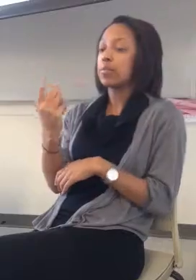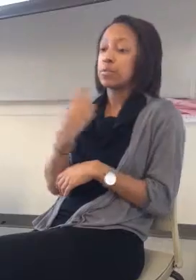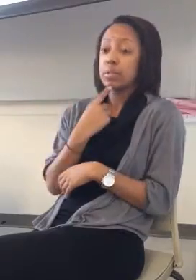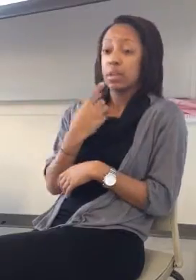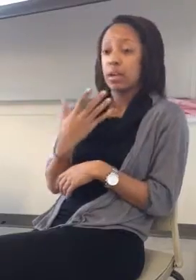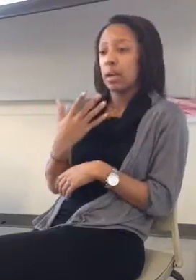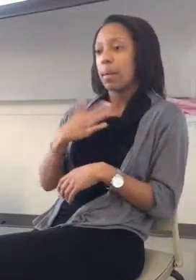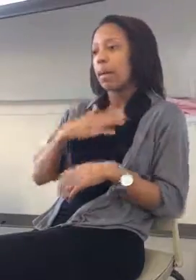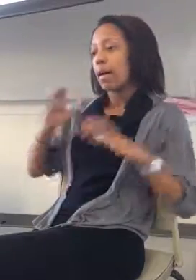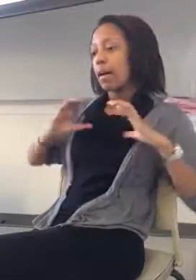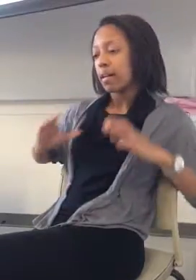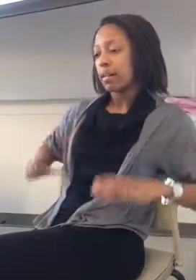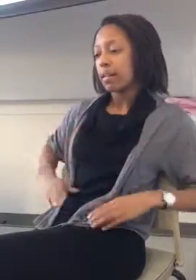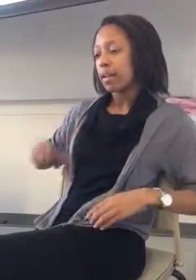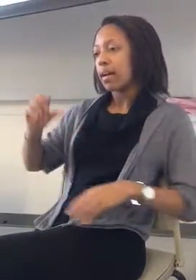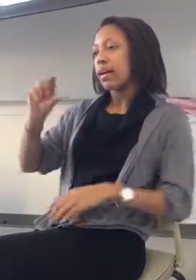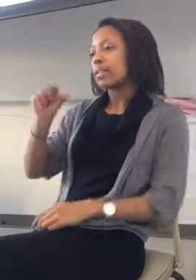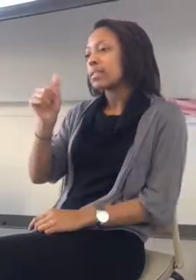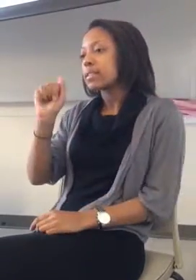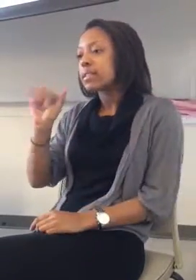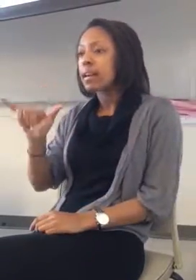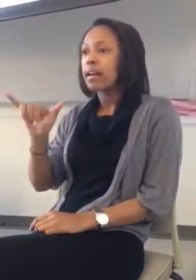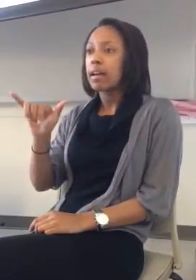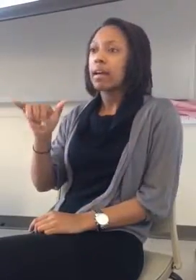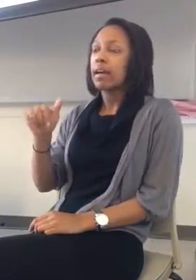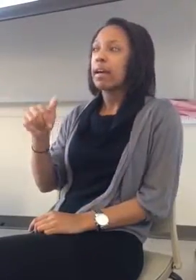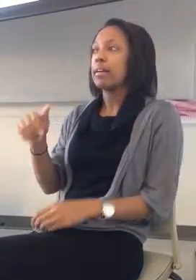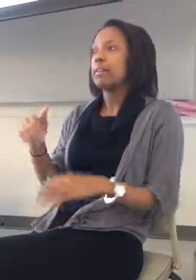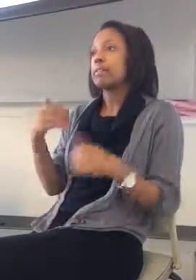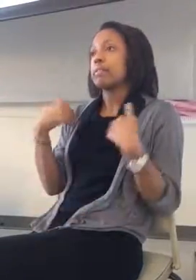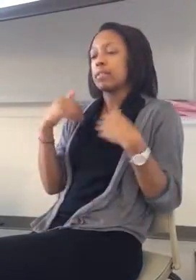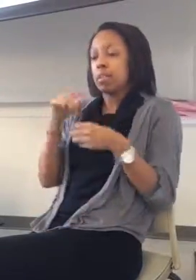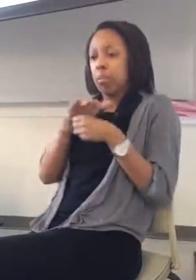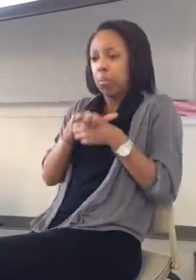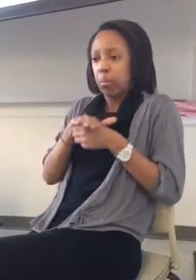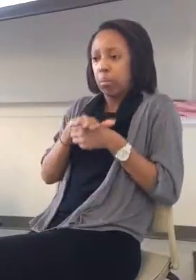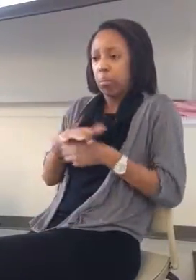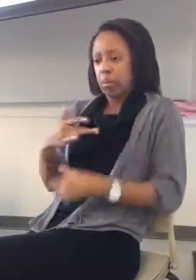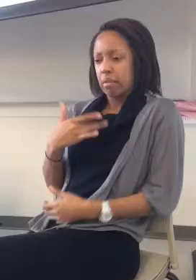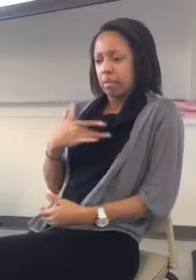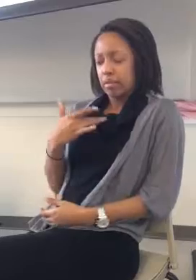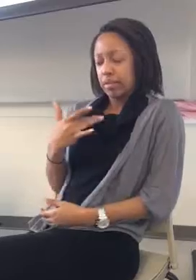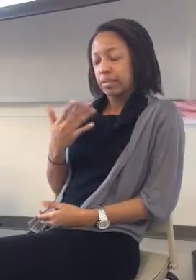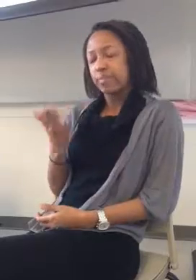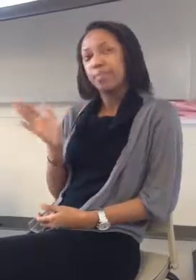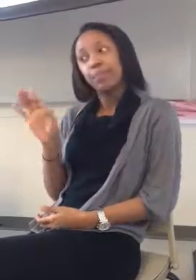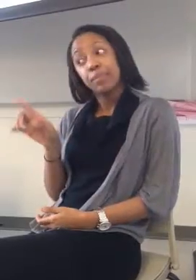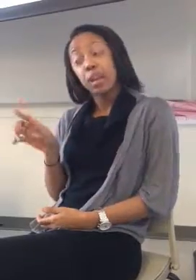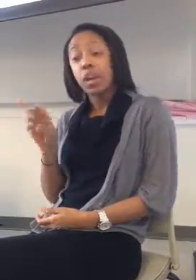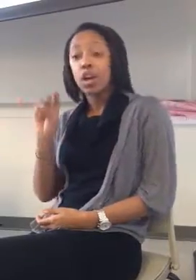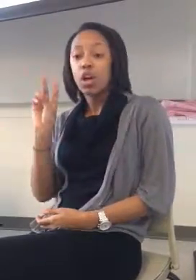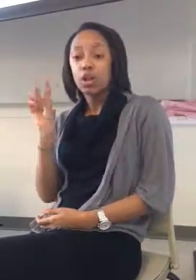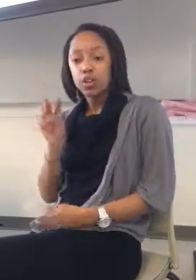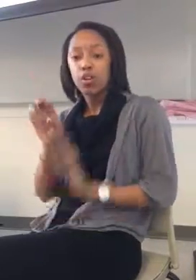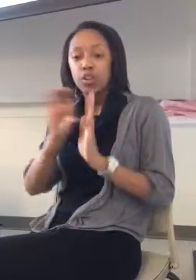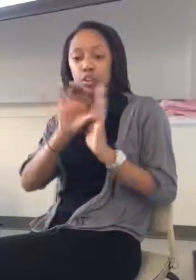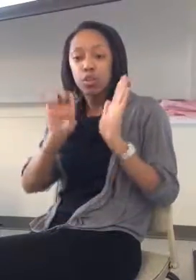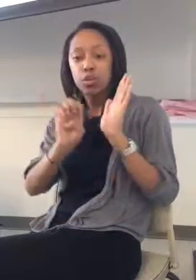clearly they have repressed feelings. You can be like, well, look at the NASW Code of Ethics. You're not allowed to discriminate on the basis of